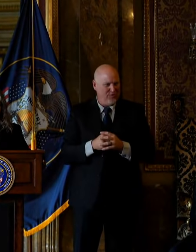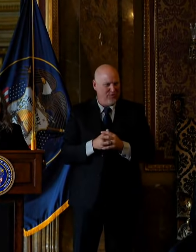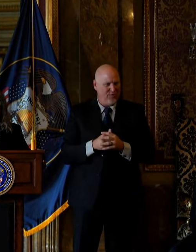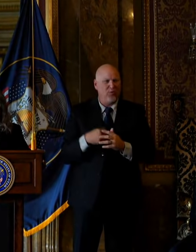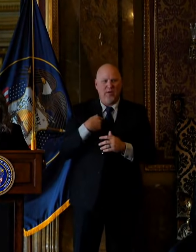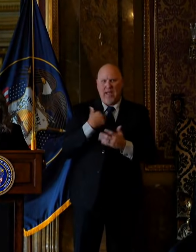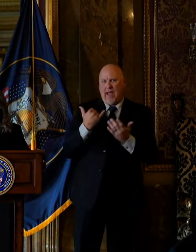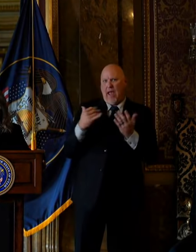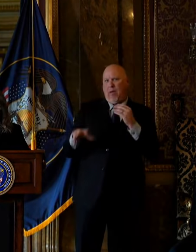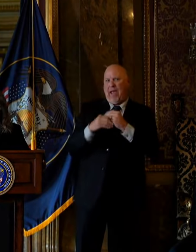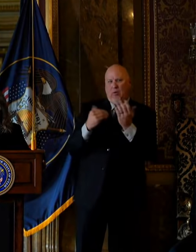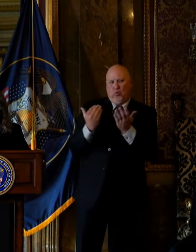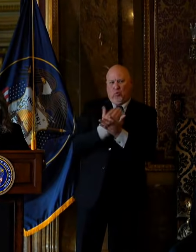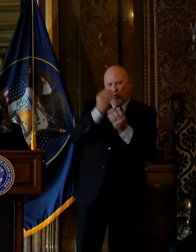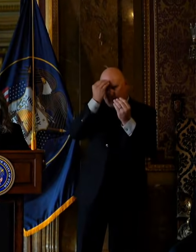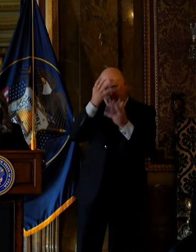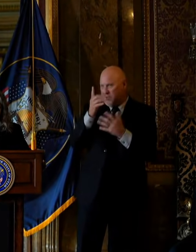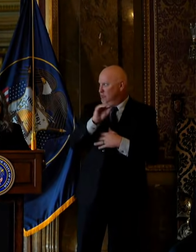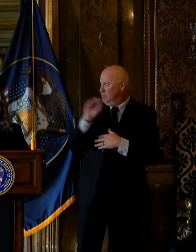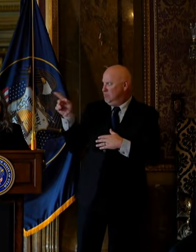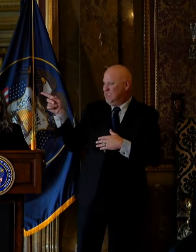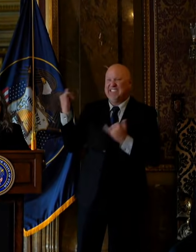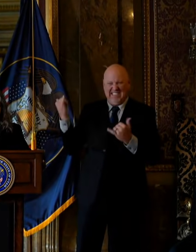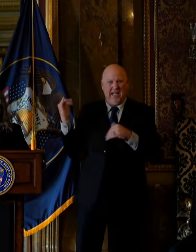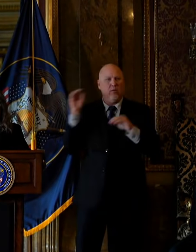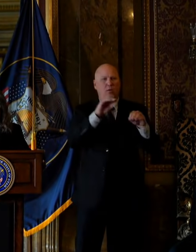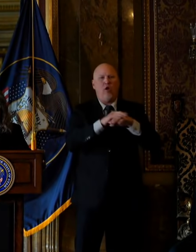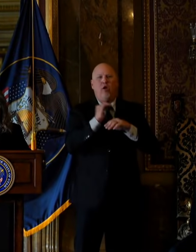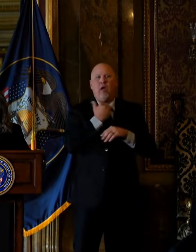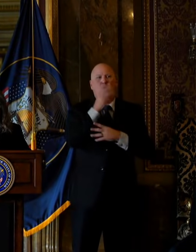on the website. When you visit